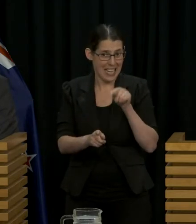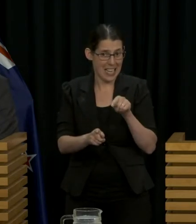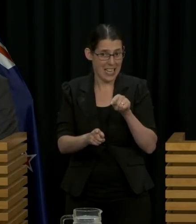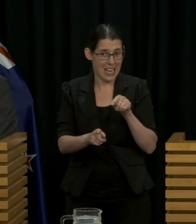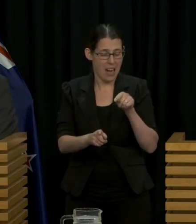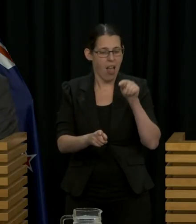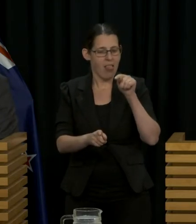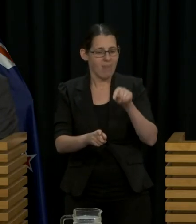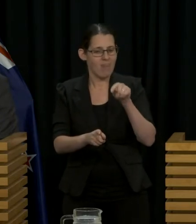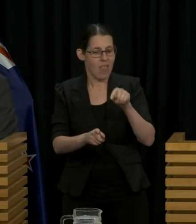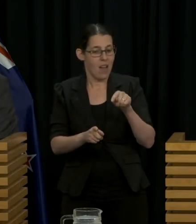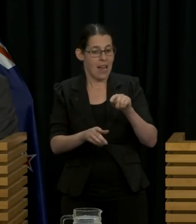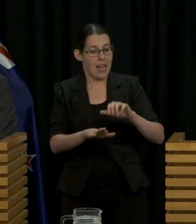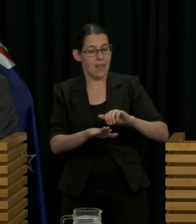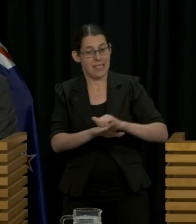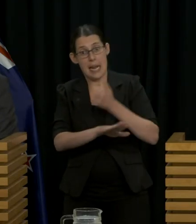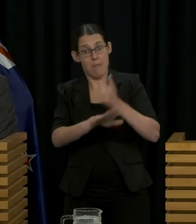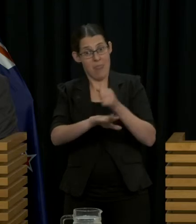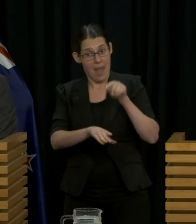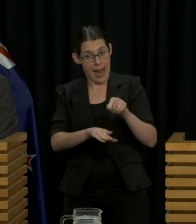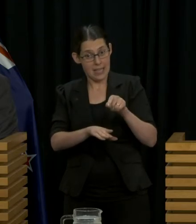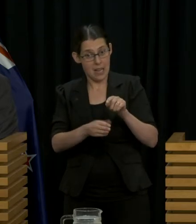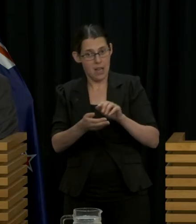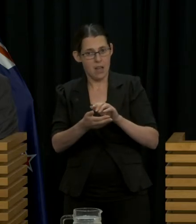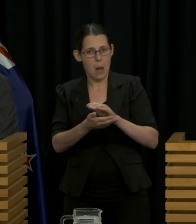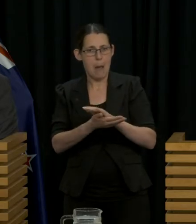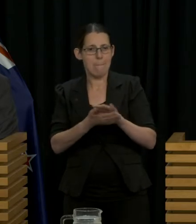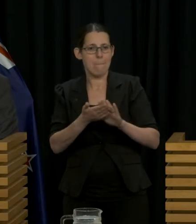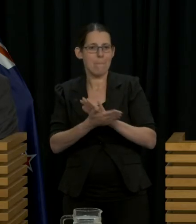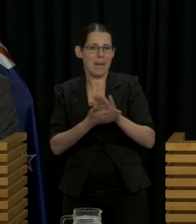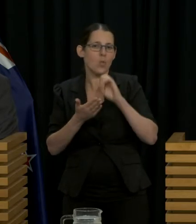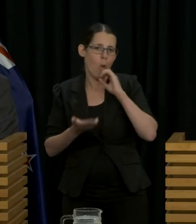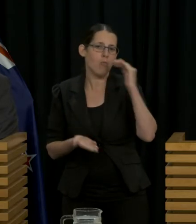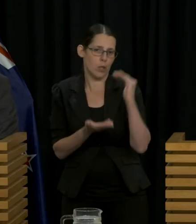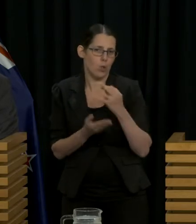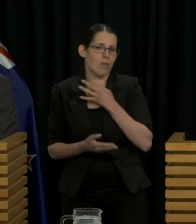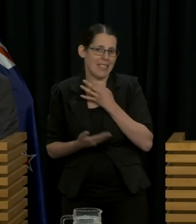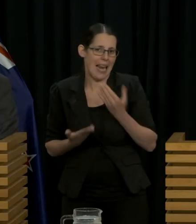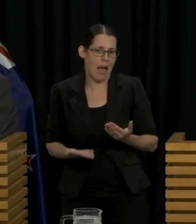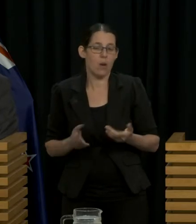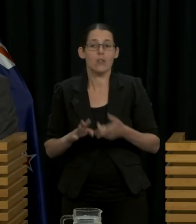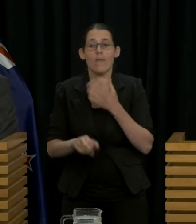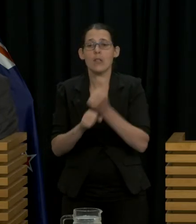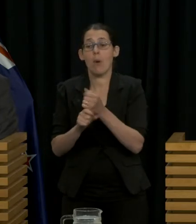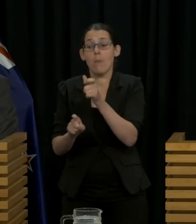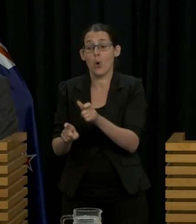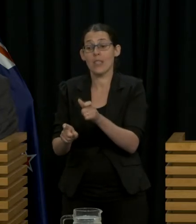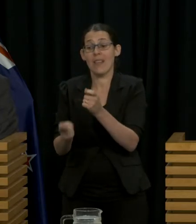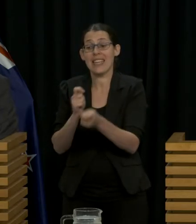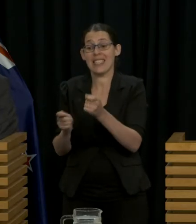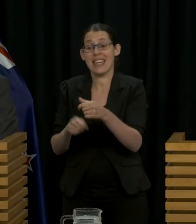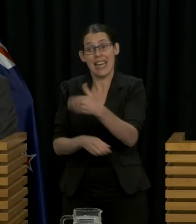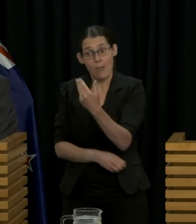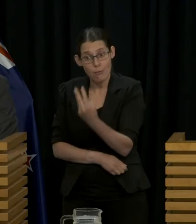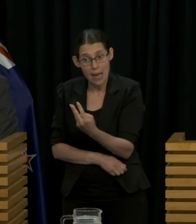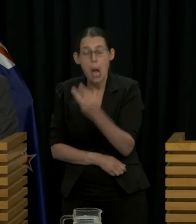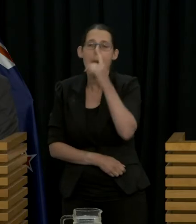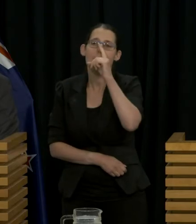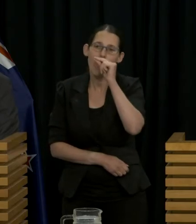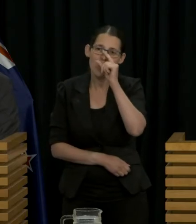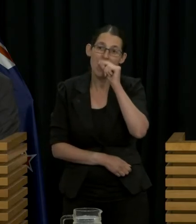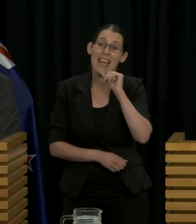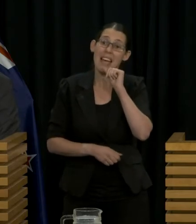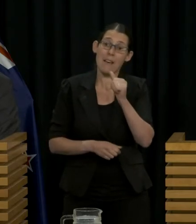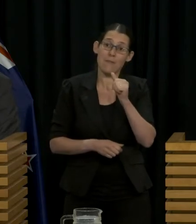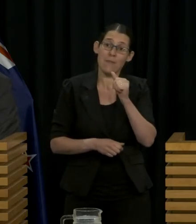kind of risks. So it may well be that the person who tested positive on day 3 would have tested positive at that day 0, as soon as they arrived, and they